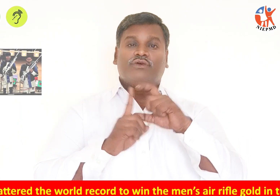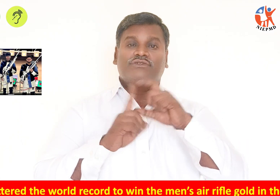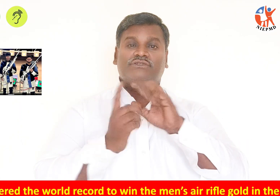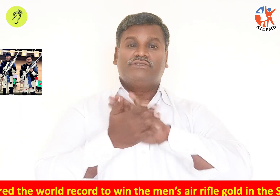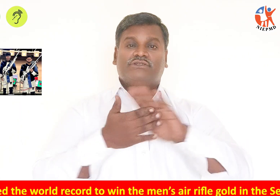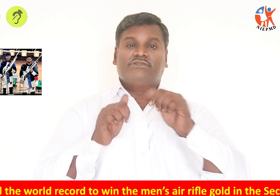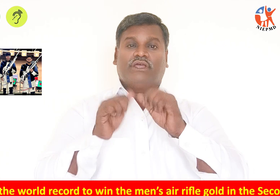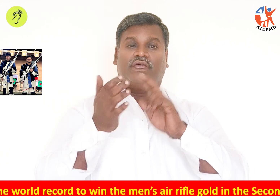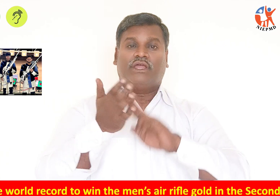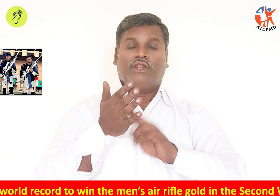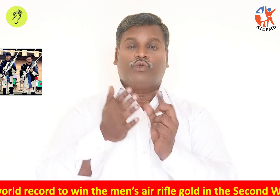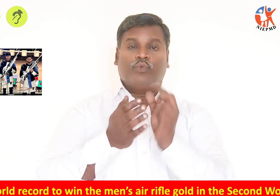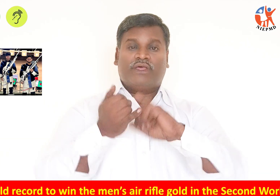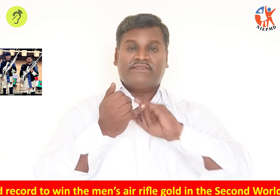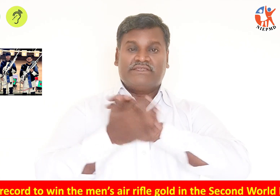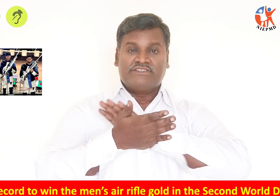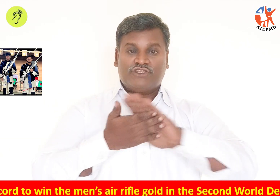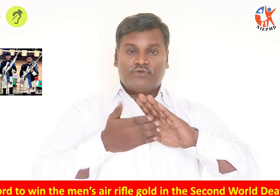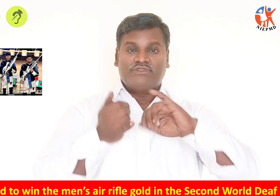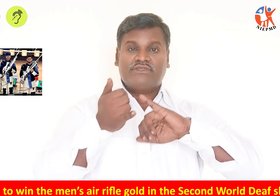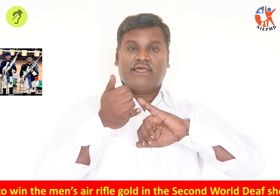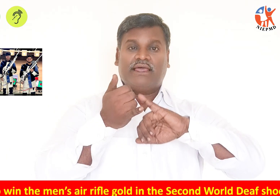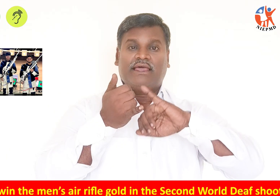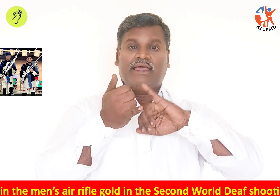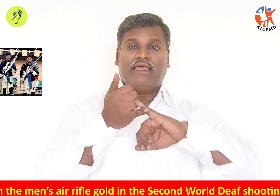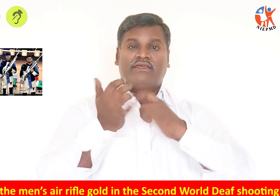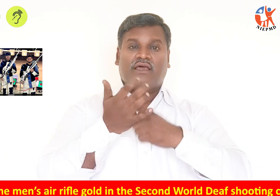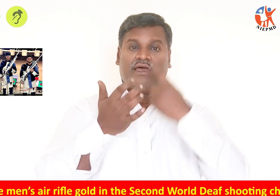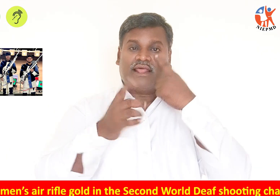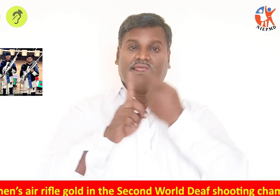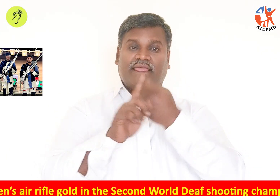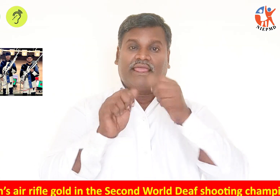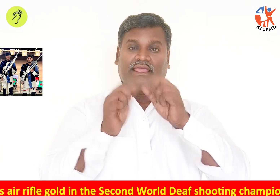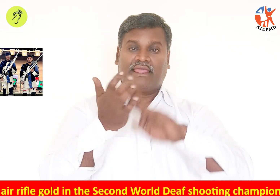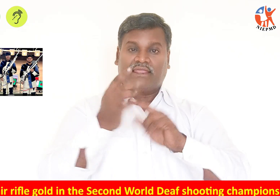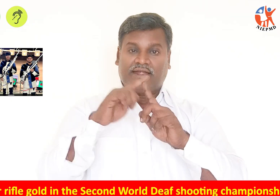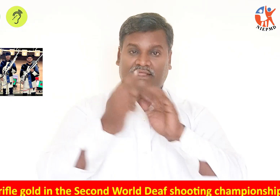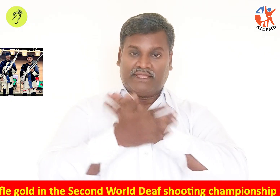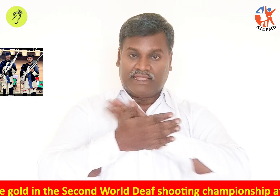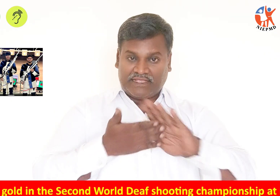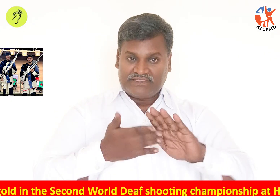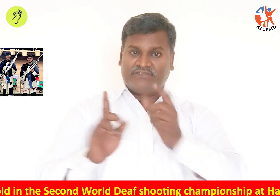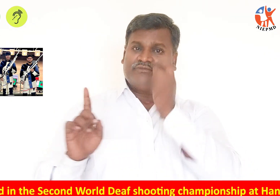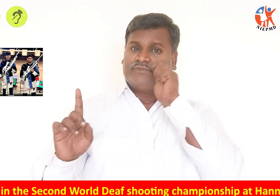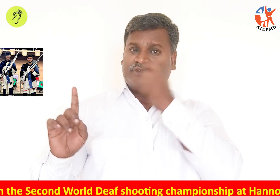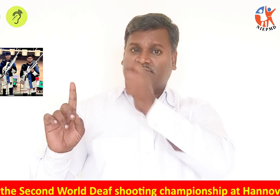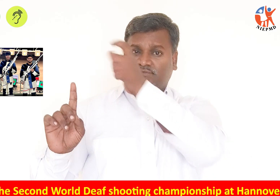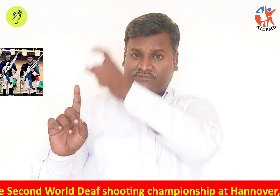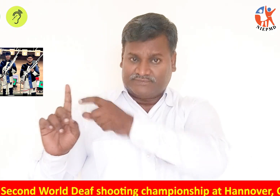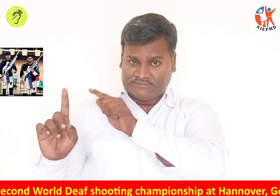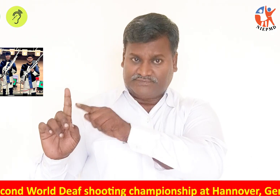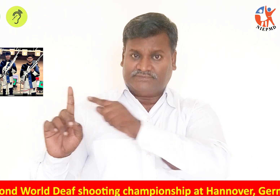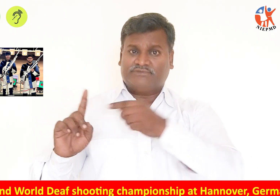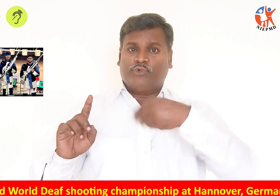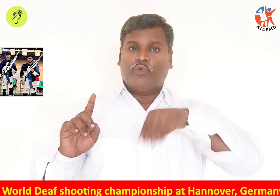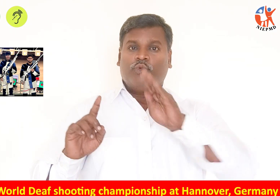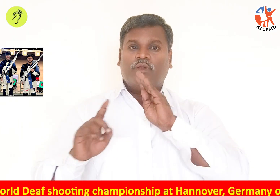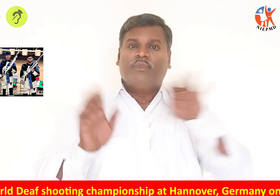ganus shree khan shattered the world record to win the man's air rifle gold in the second world deaf shooting championship at